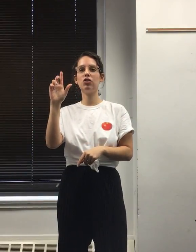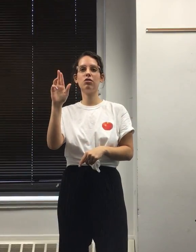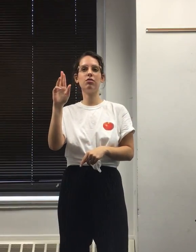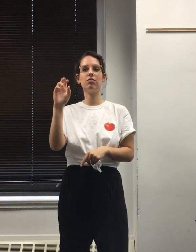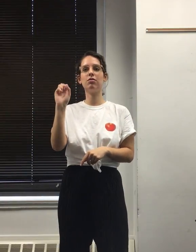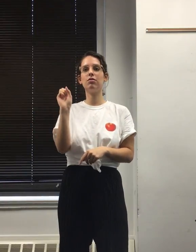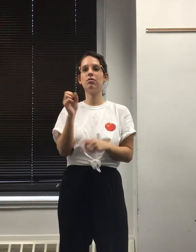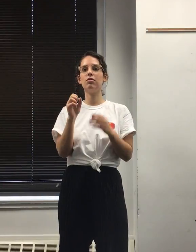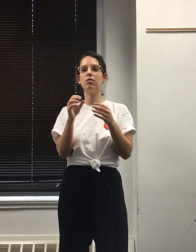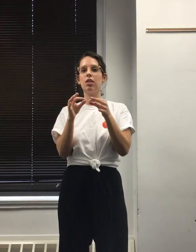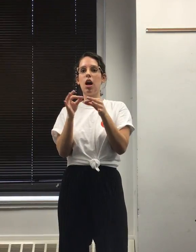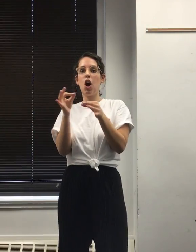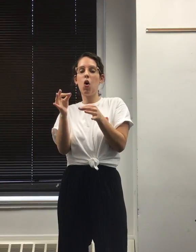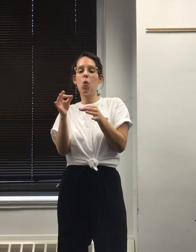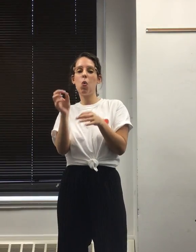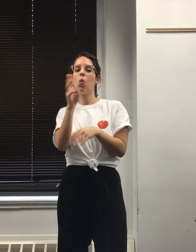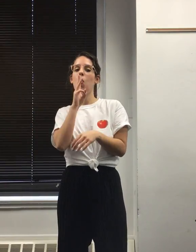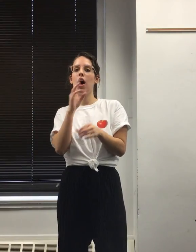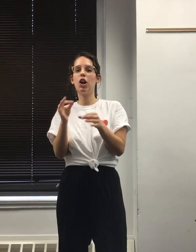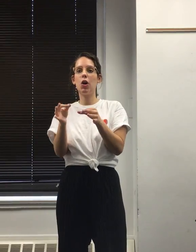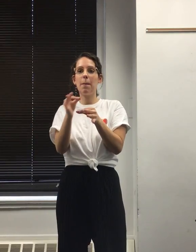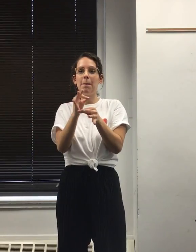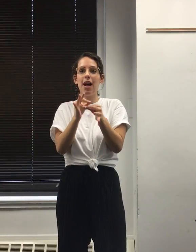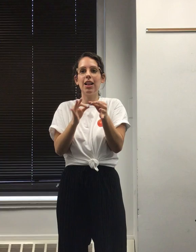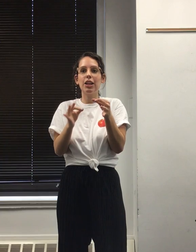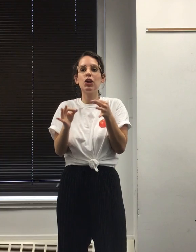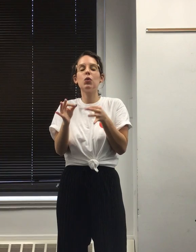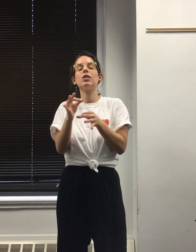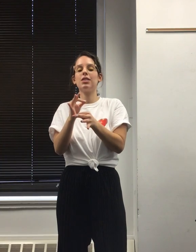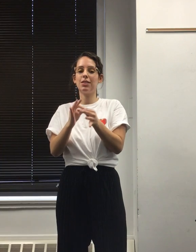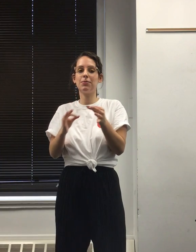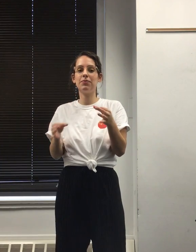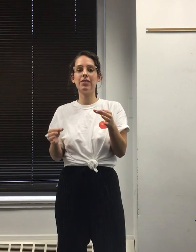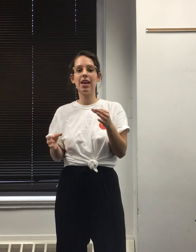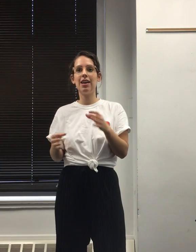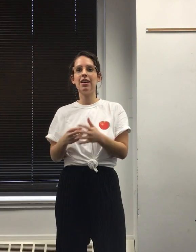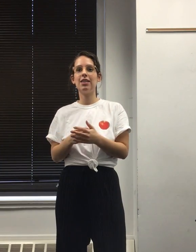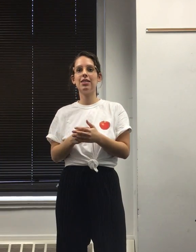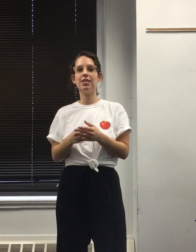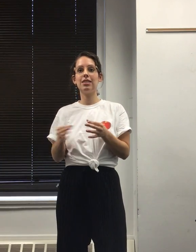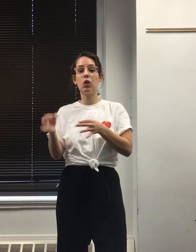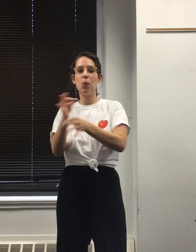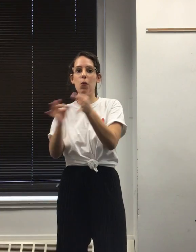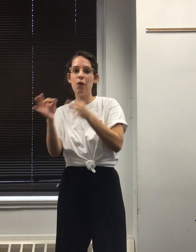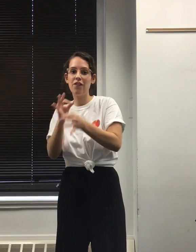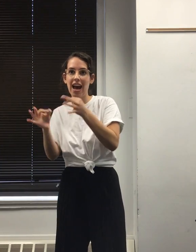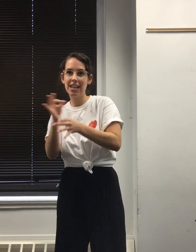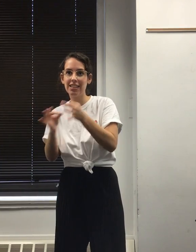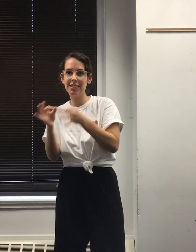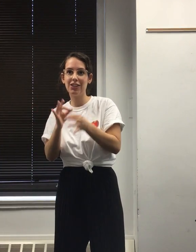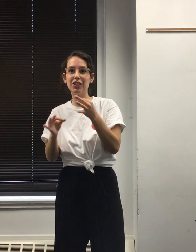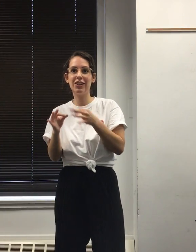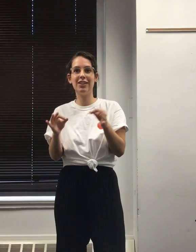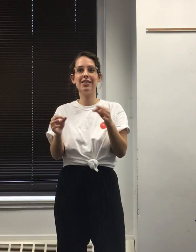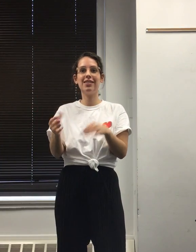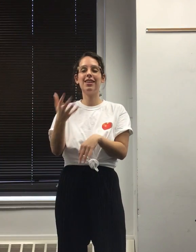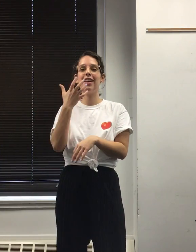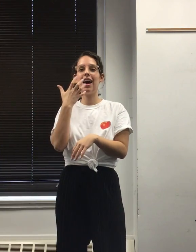faster. They're moving faster. So they're more active to get whatever you're trying to get off that